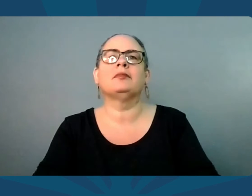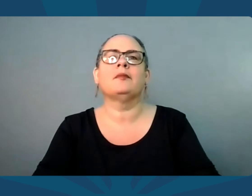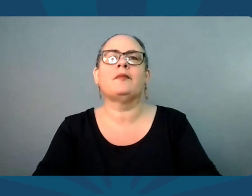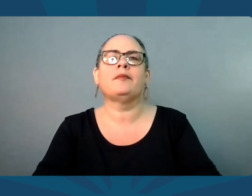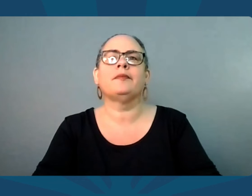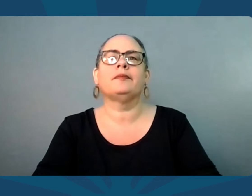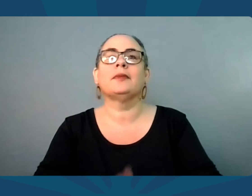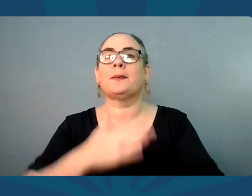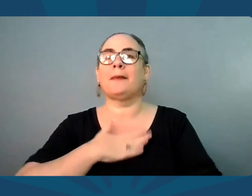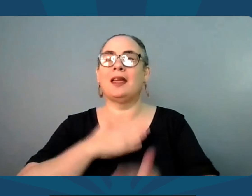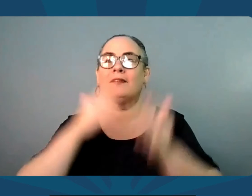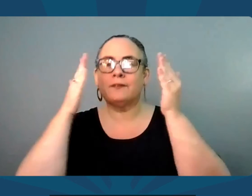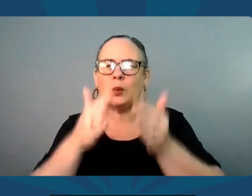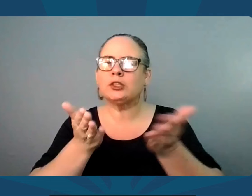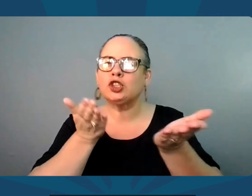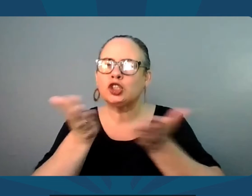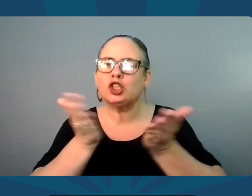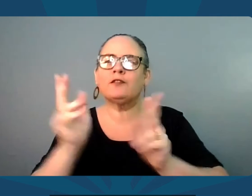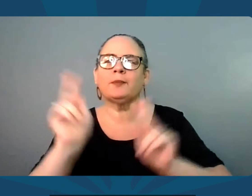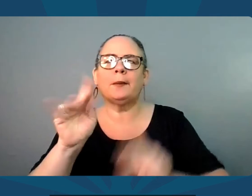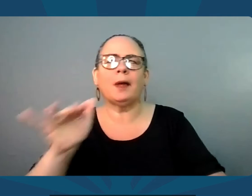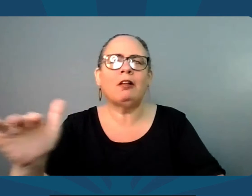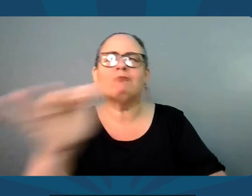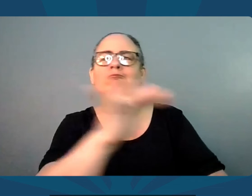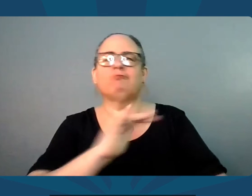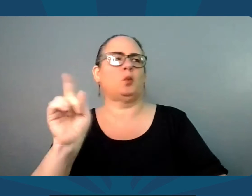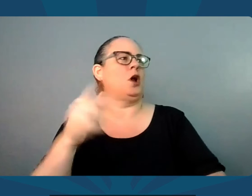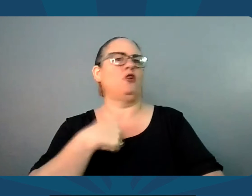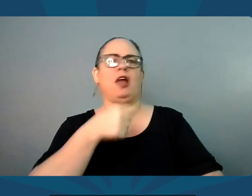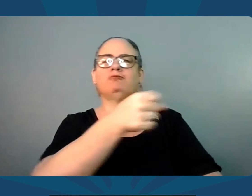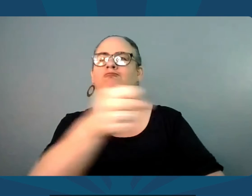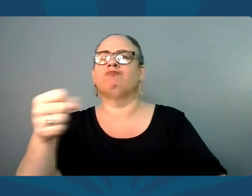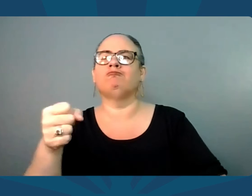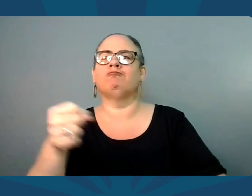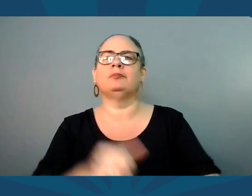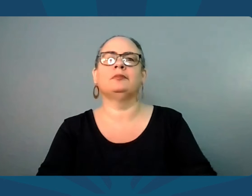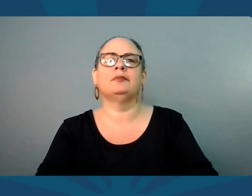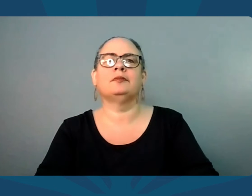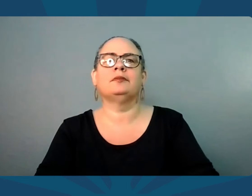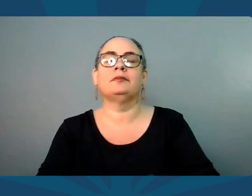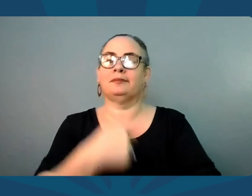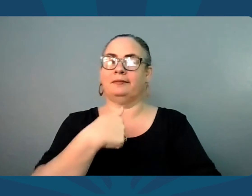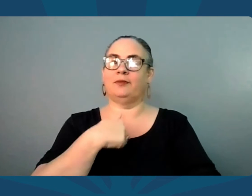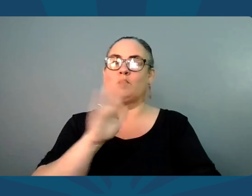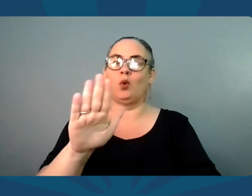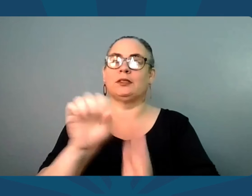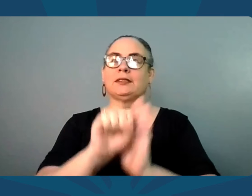pastoring, etc. It has been my focus to serve the people around me wherever I was